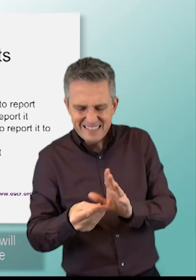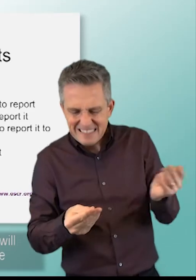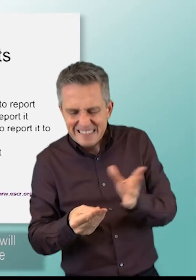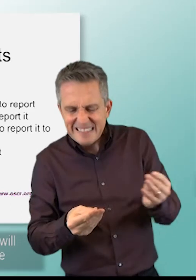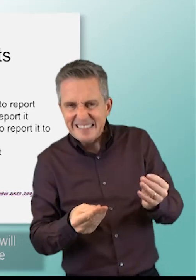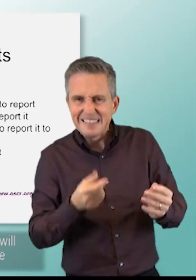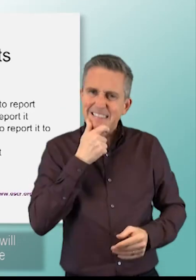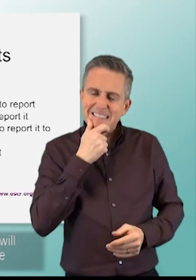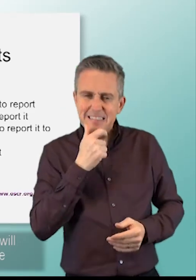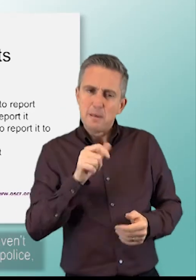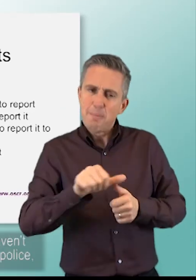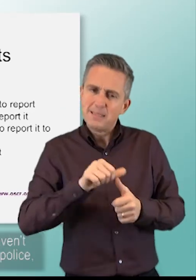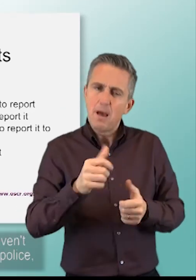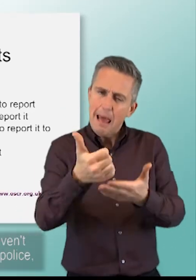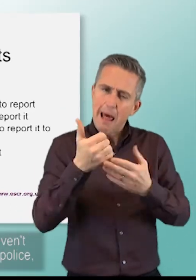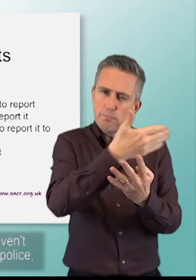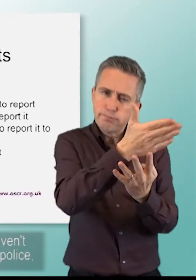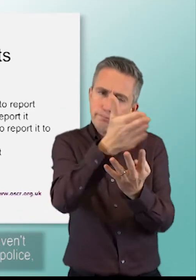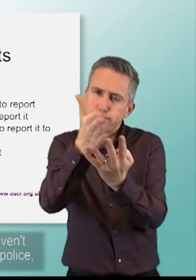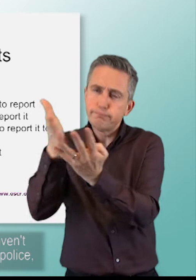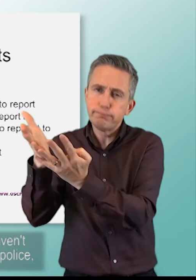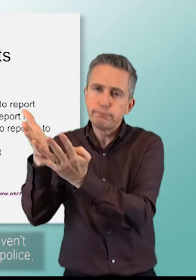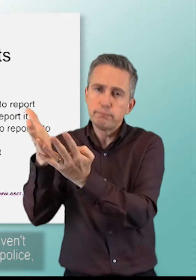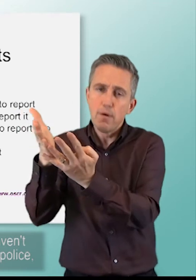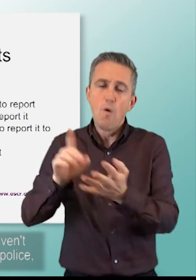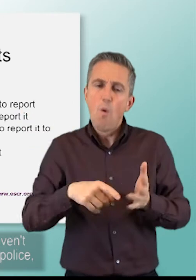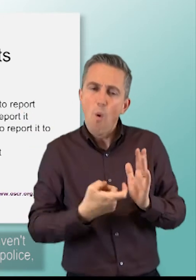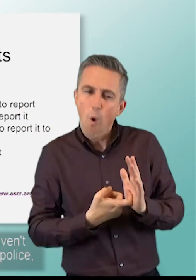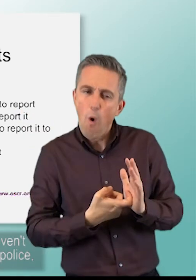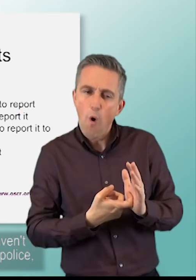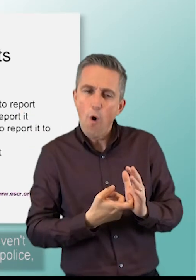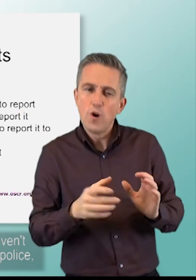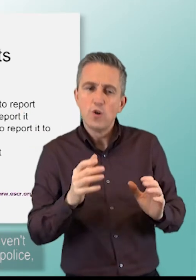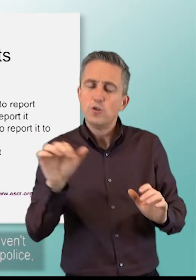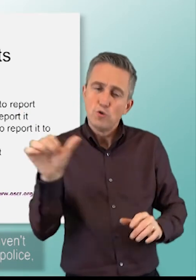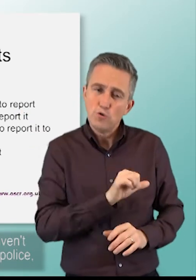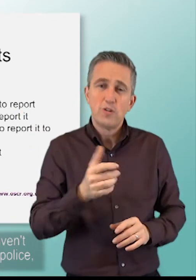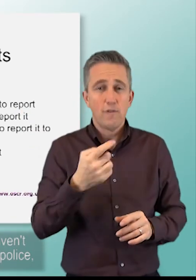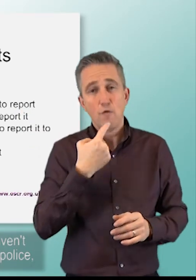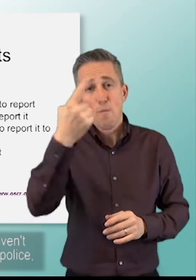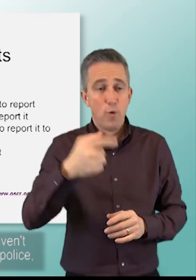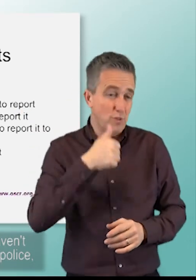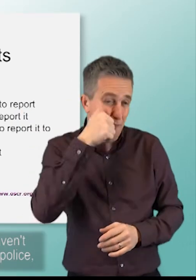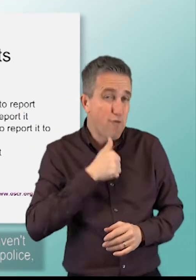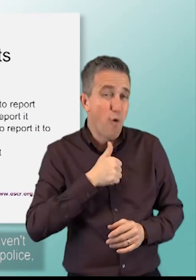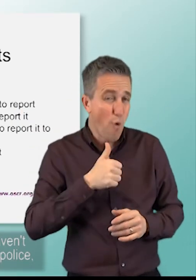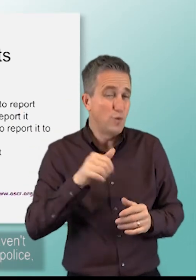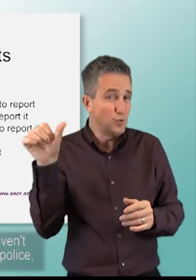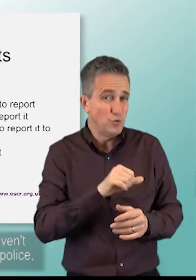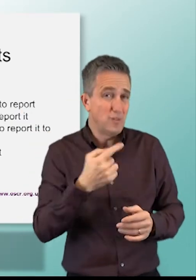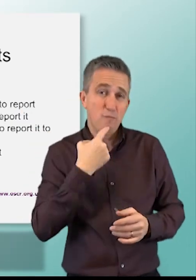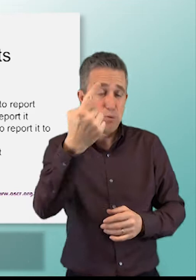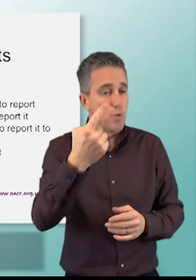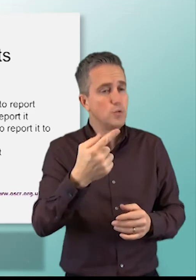maybe you need to think about this. We'll maybe signpost to some support. We'll maybe say, oh, well, actually, you haven't reported that fraud to the appropriate place,